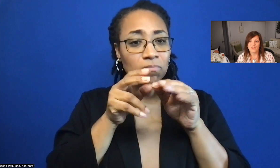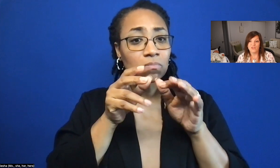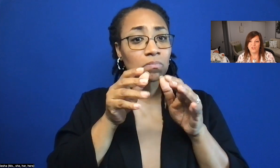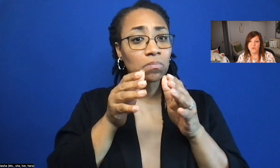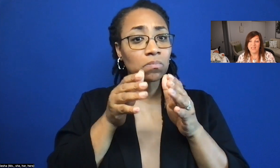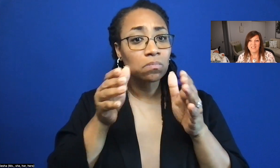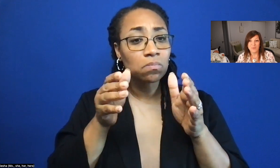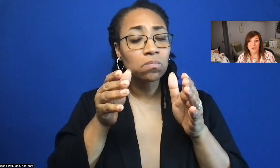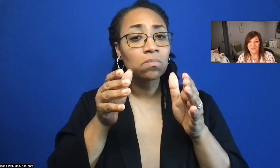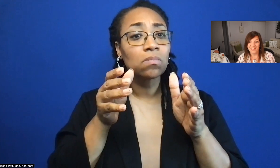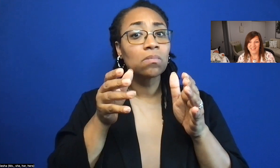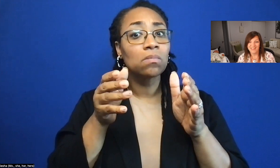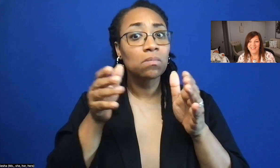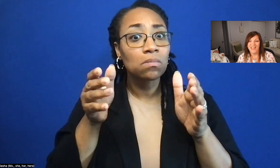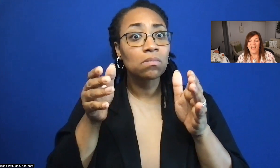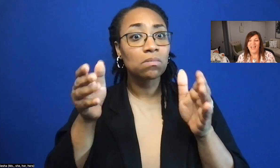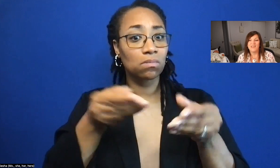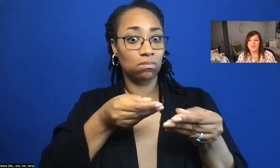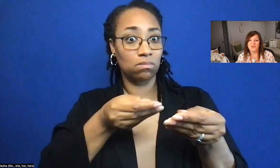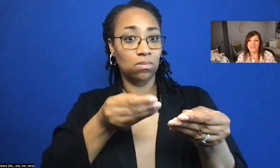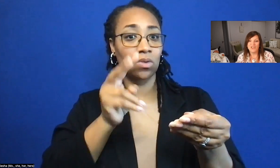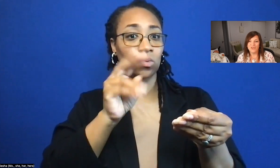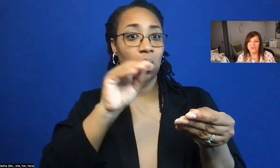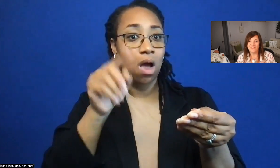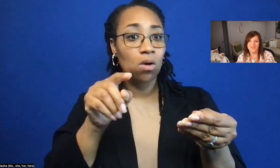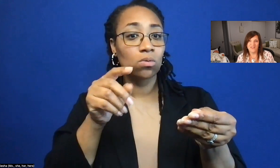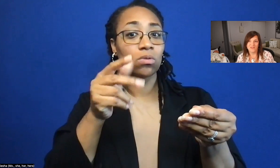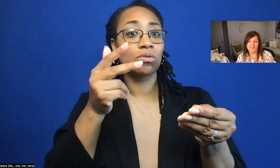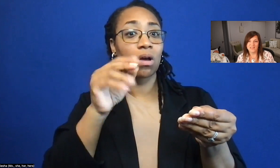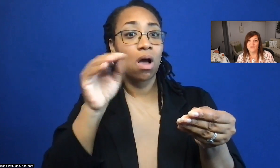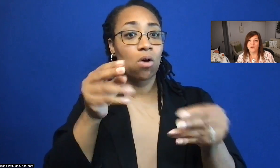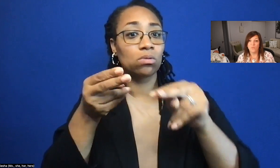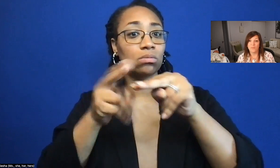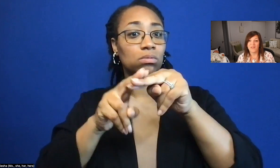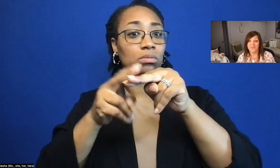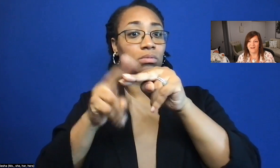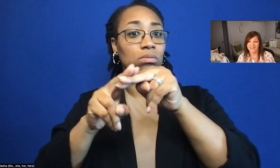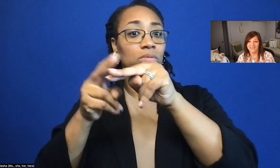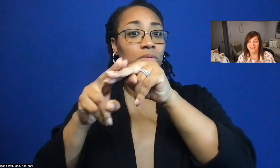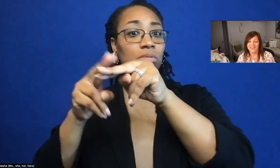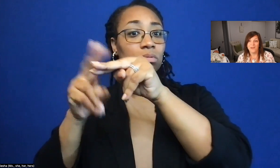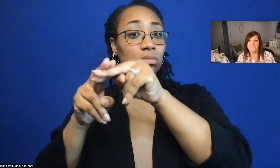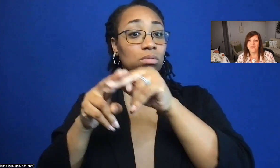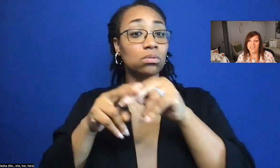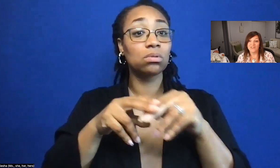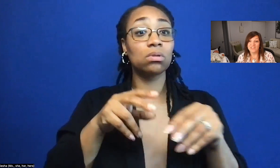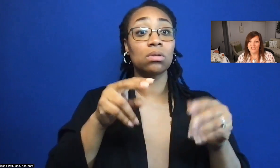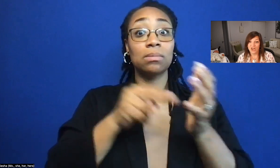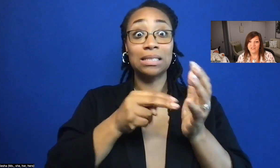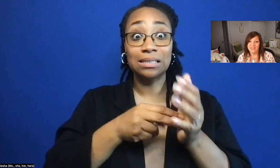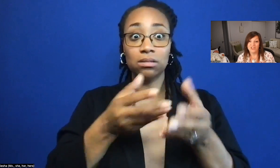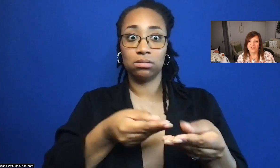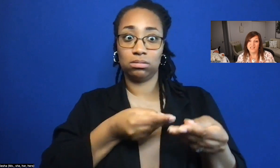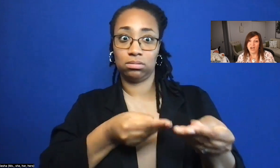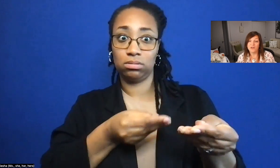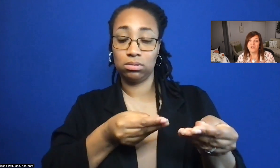the first 2 weeks per feeding, and then between 2 to 5 ounces from 1 month on. Here is a chart